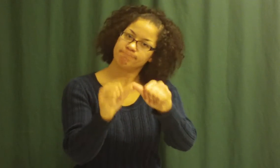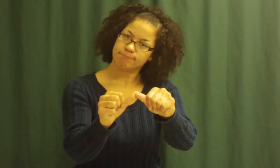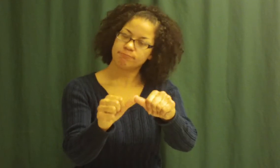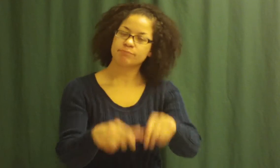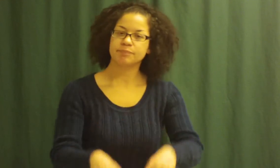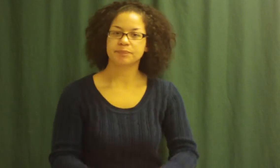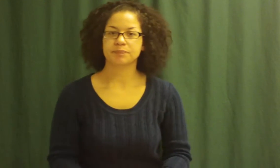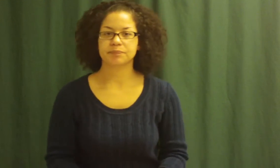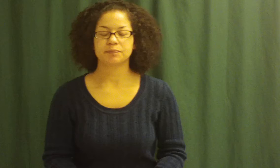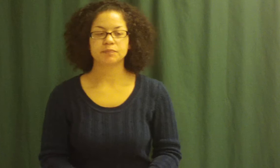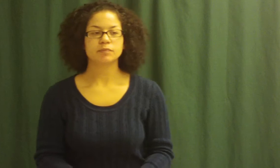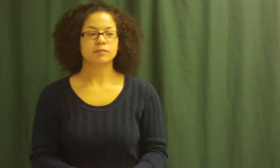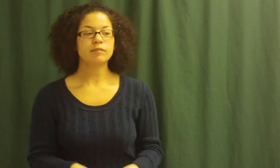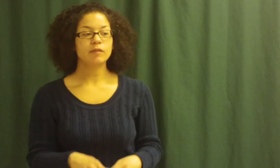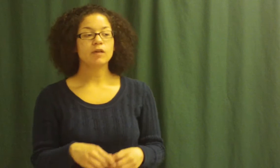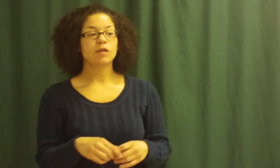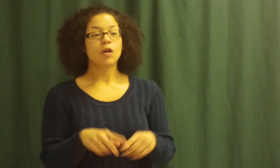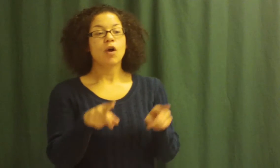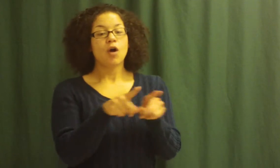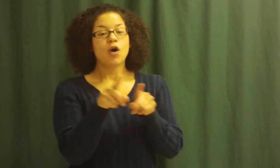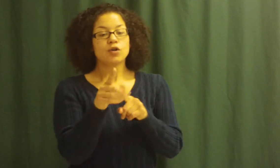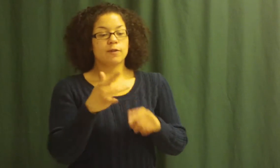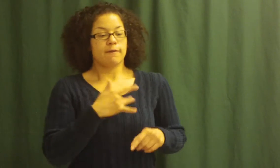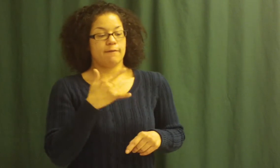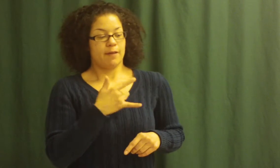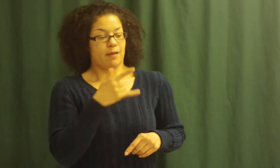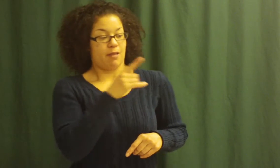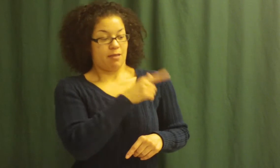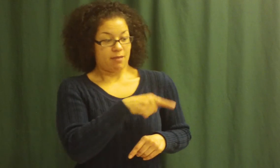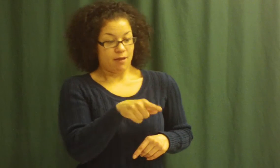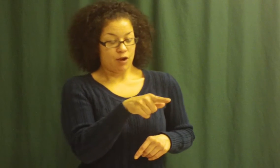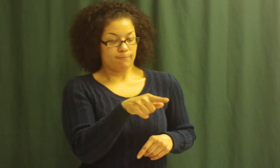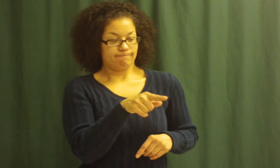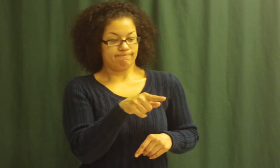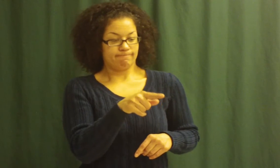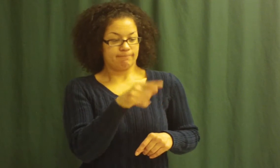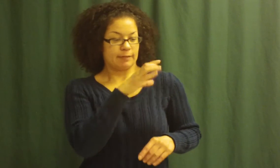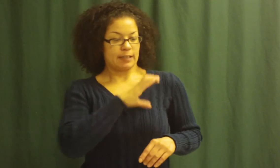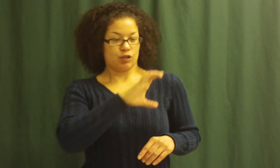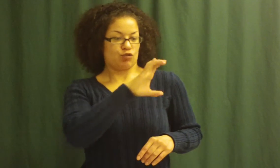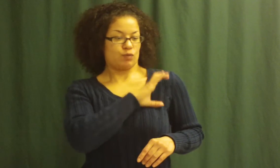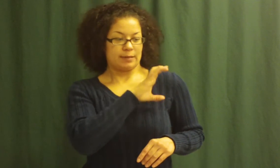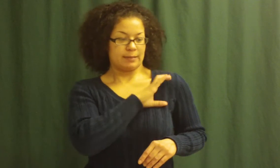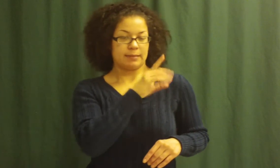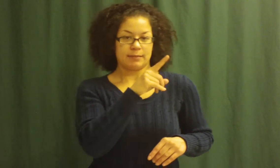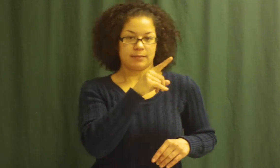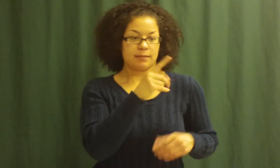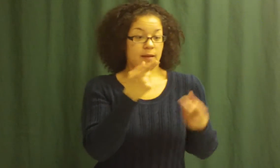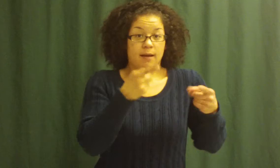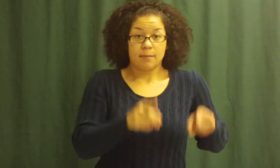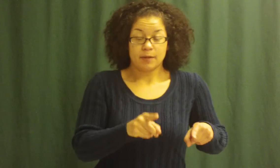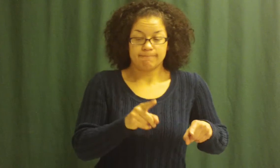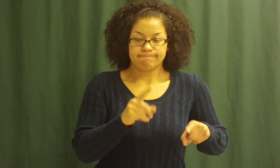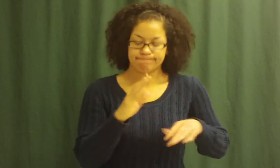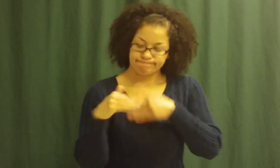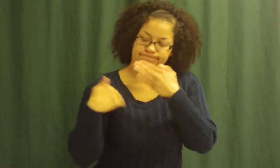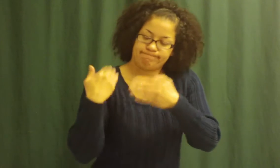the next generation. Today,